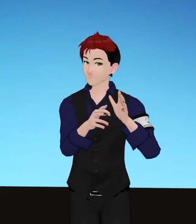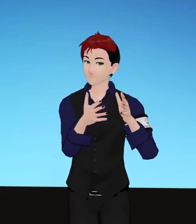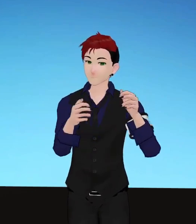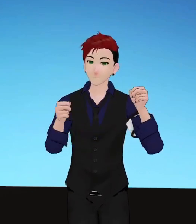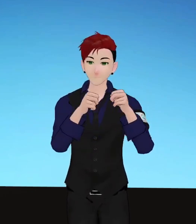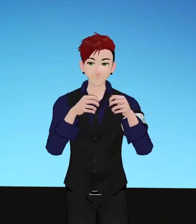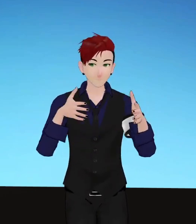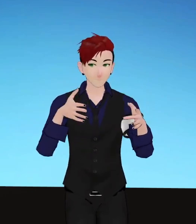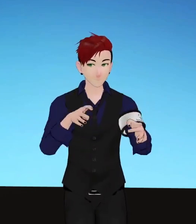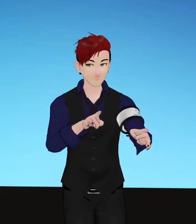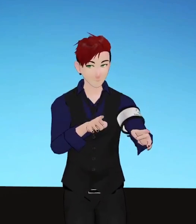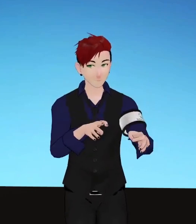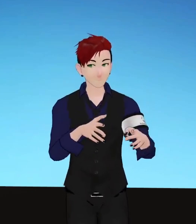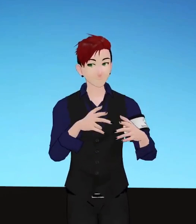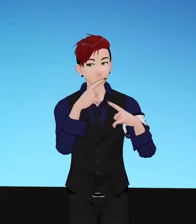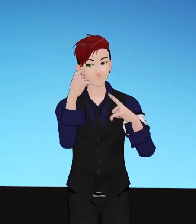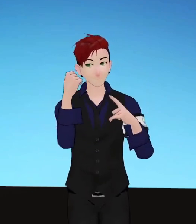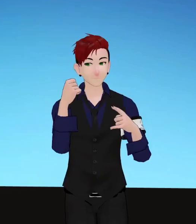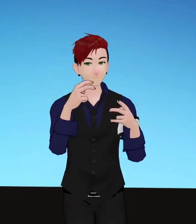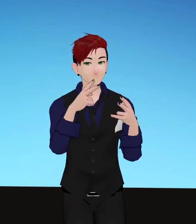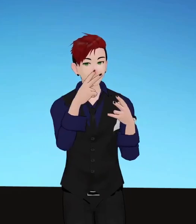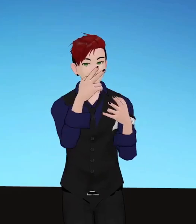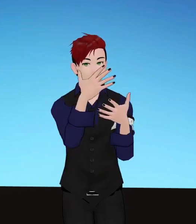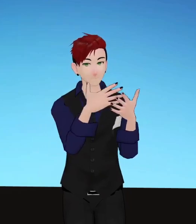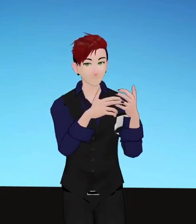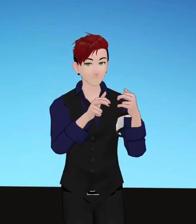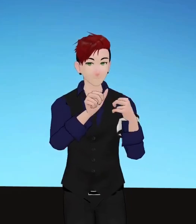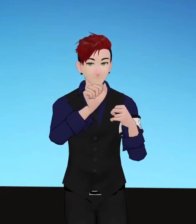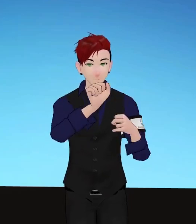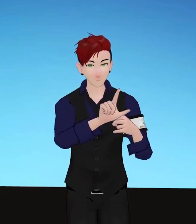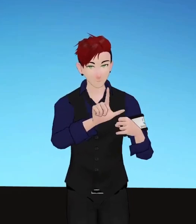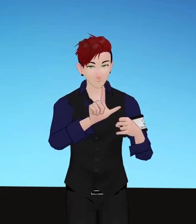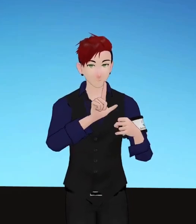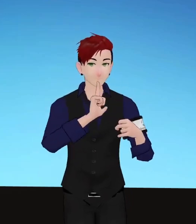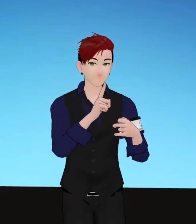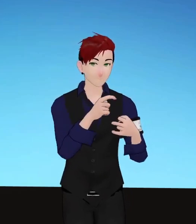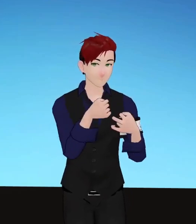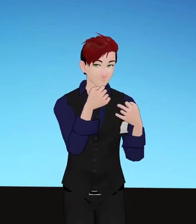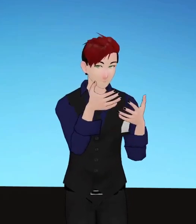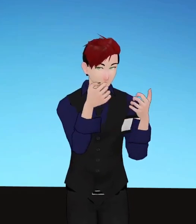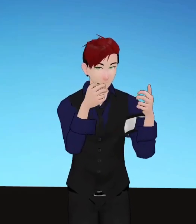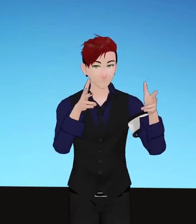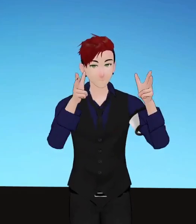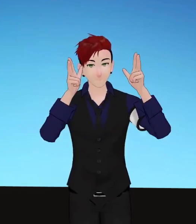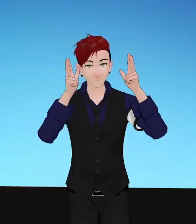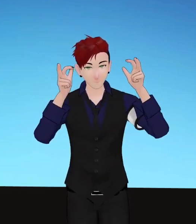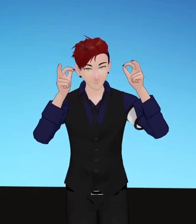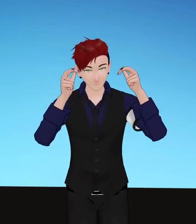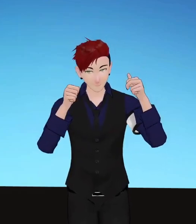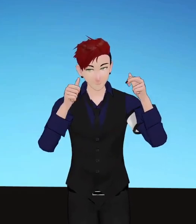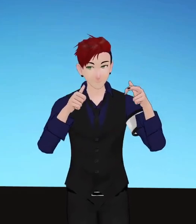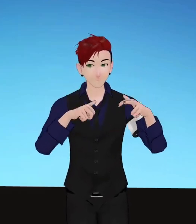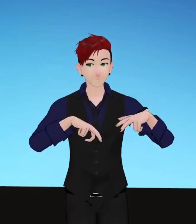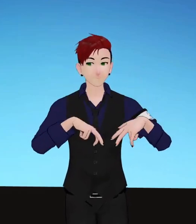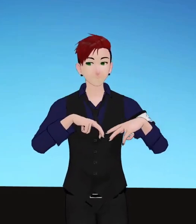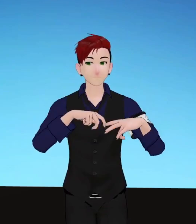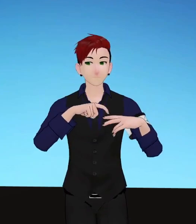of ASL with production is the expressive and receptive aspects, and both require